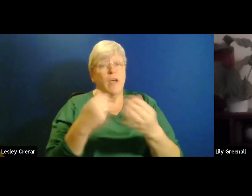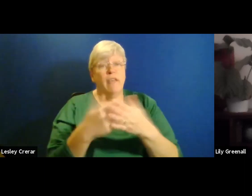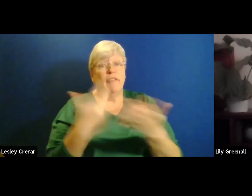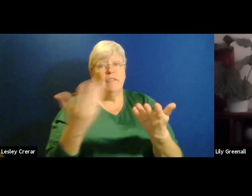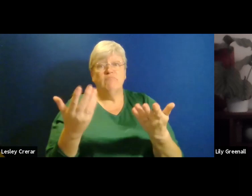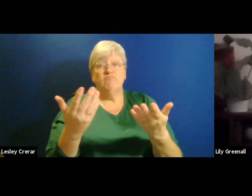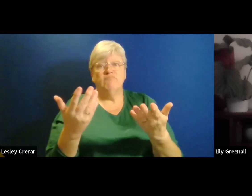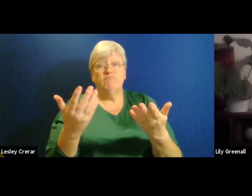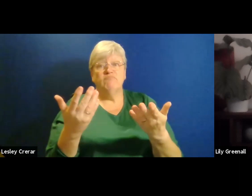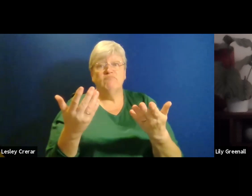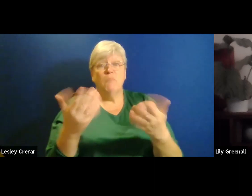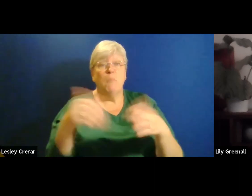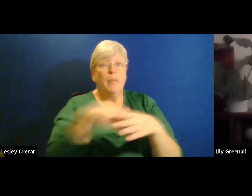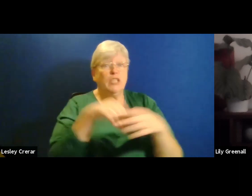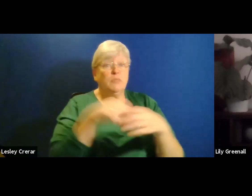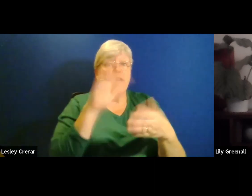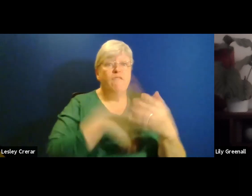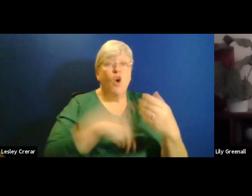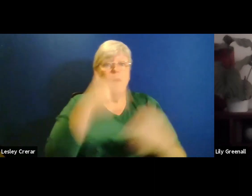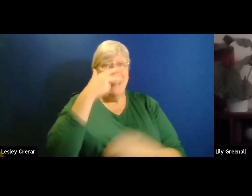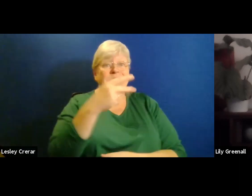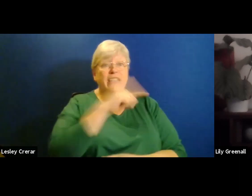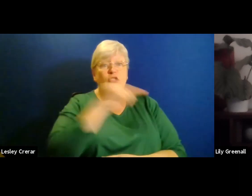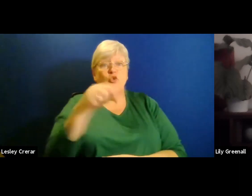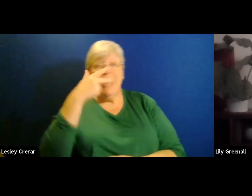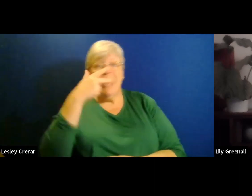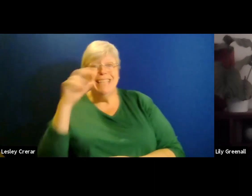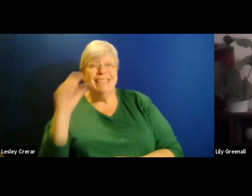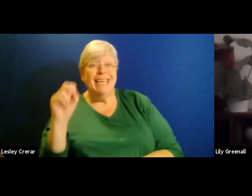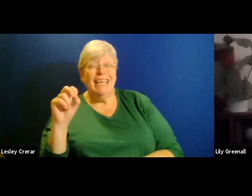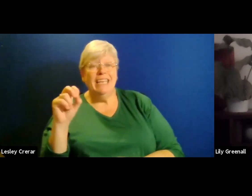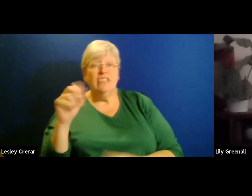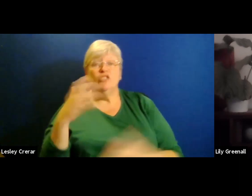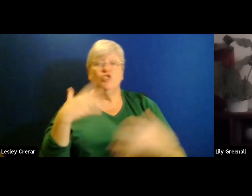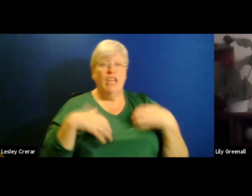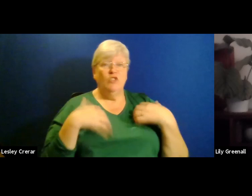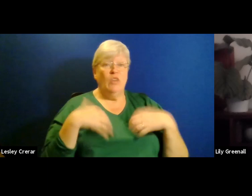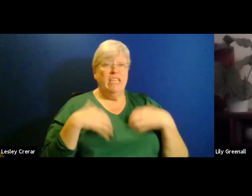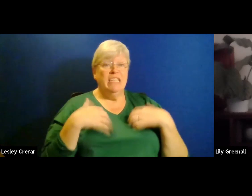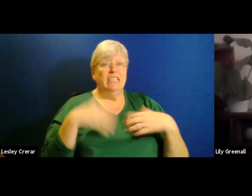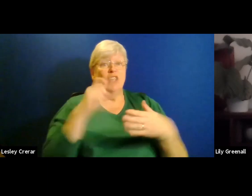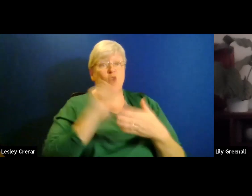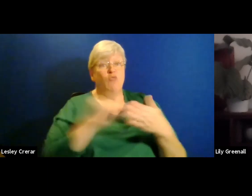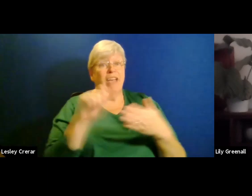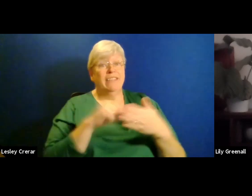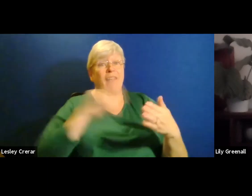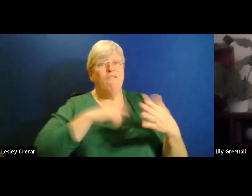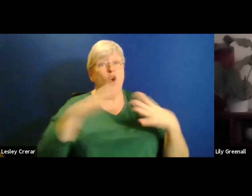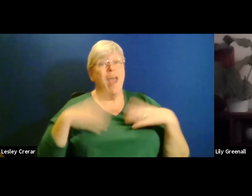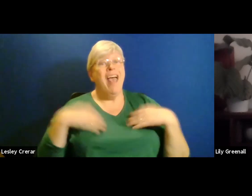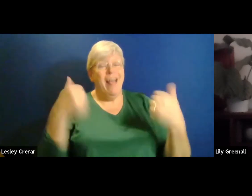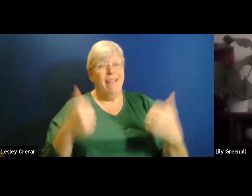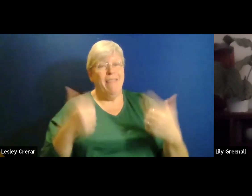80. And she has a particular interest in writing for well-being. At the moment, Gabrielle is working